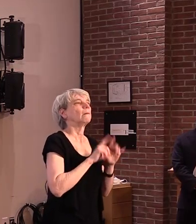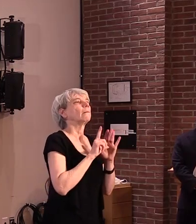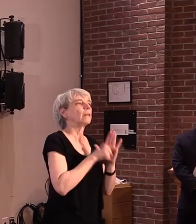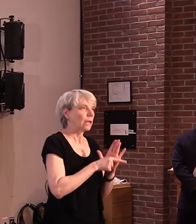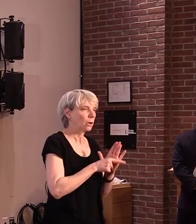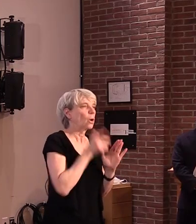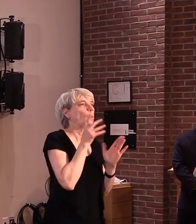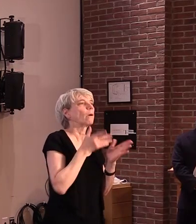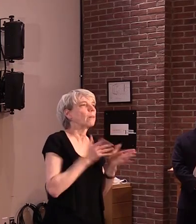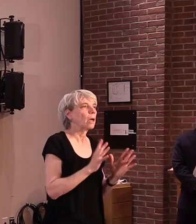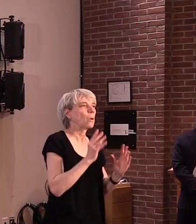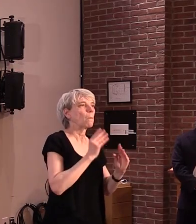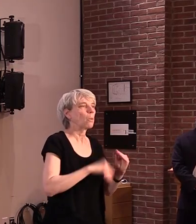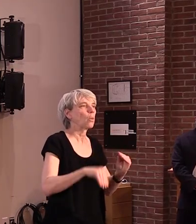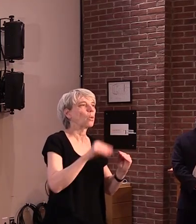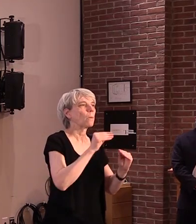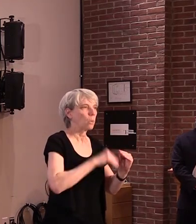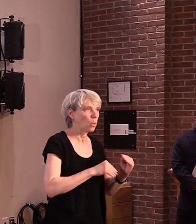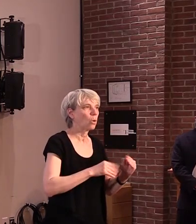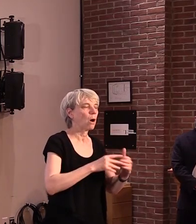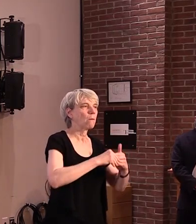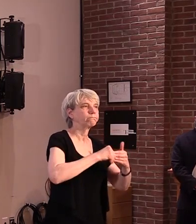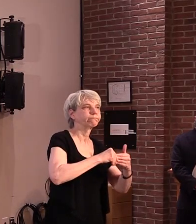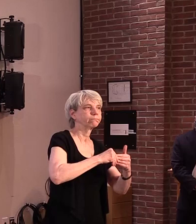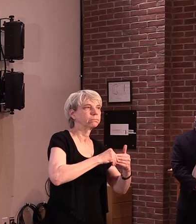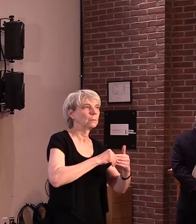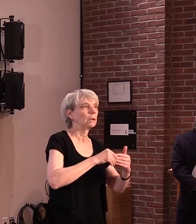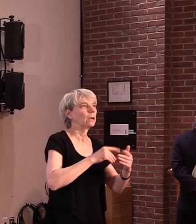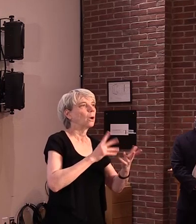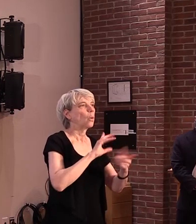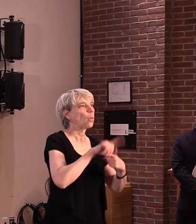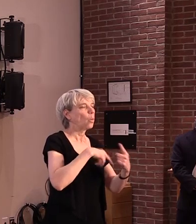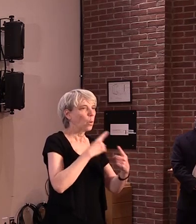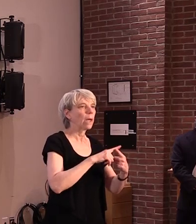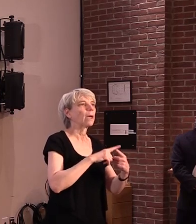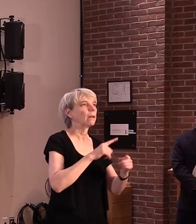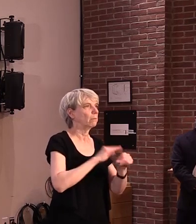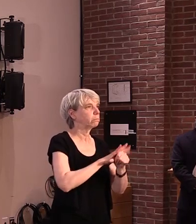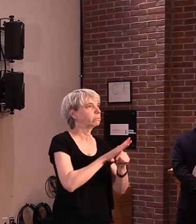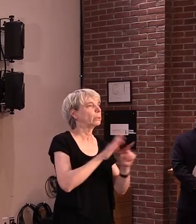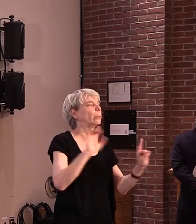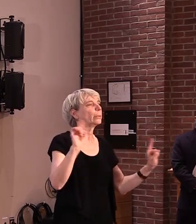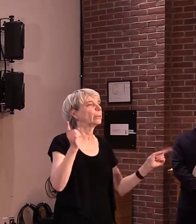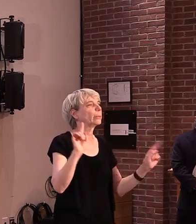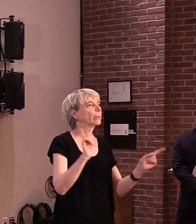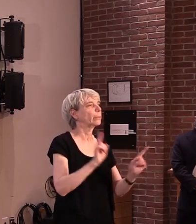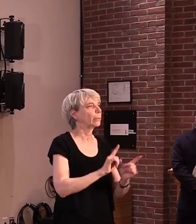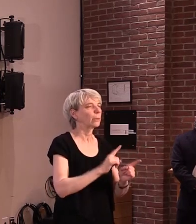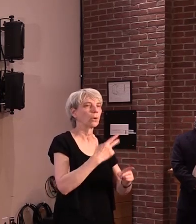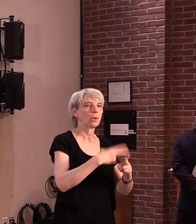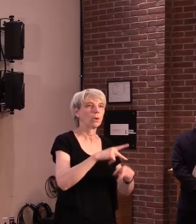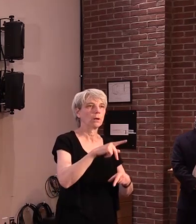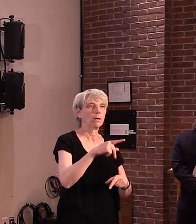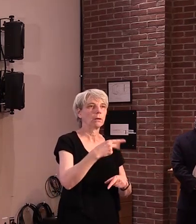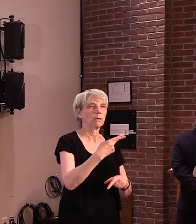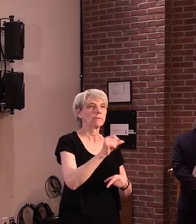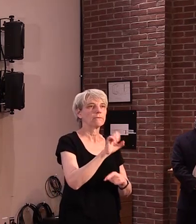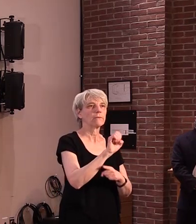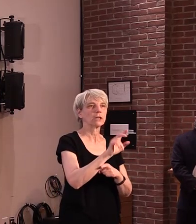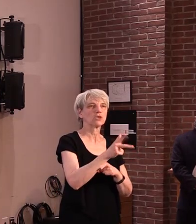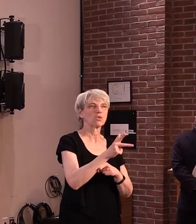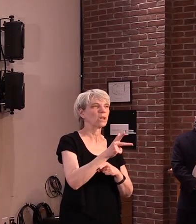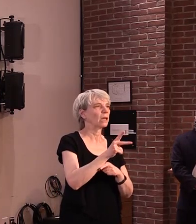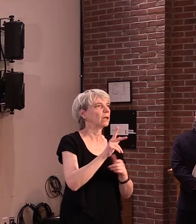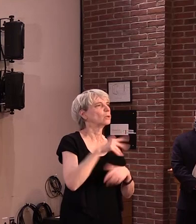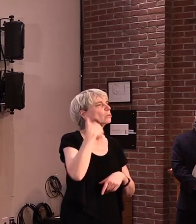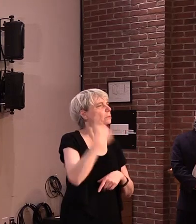the management of the pandemic. So it is more or less a phase three activity. So the